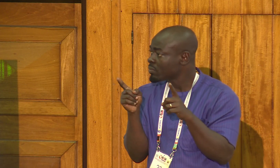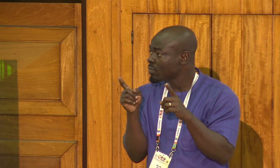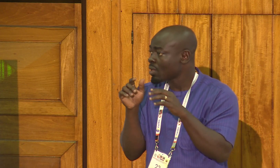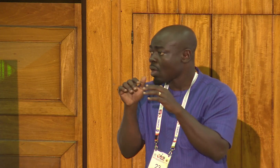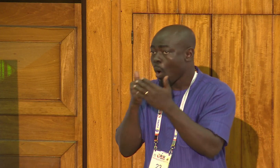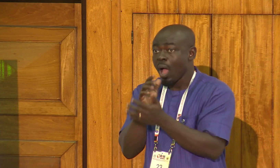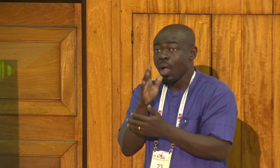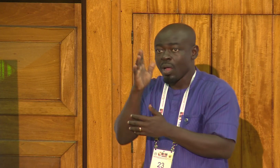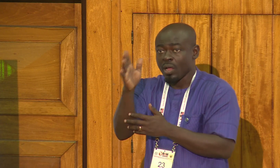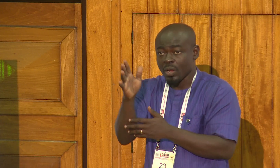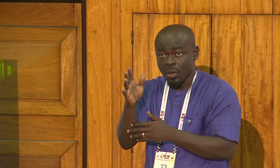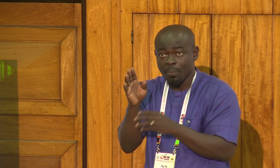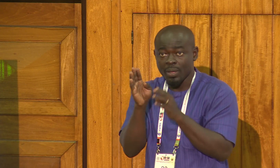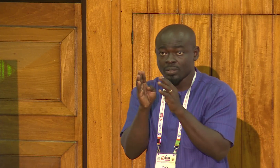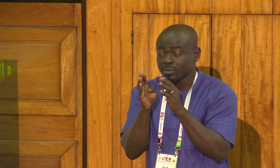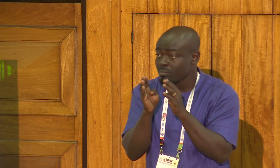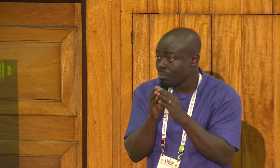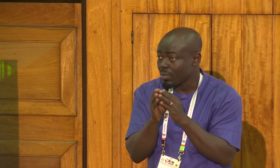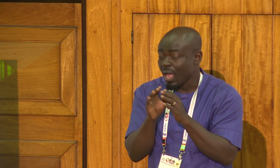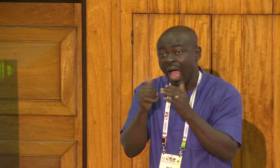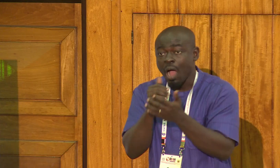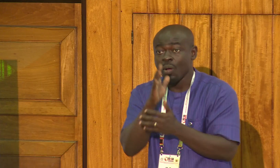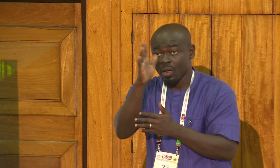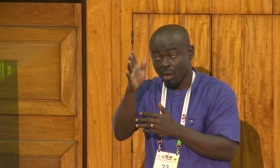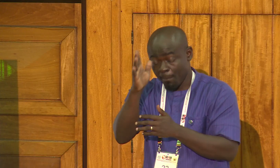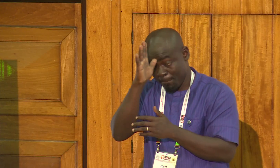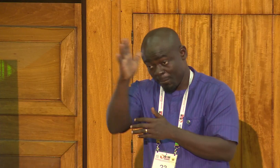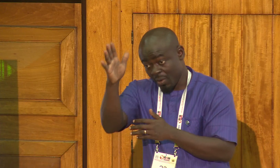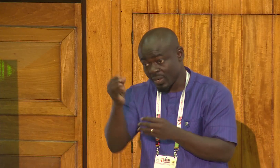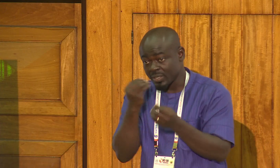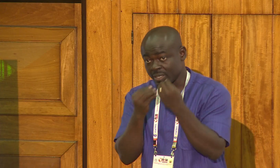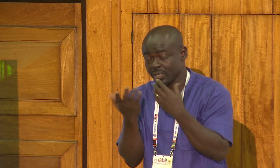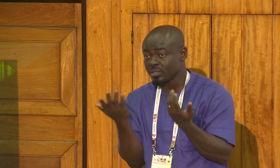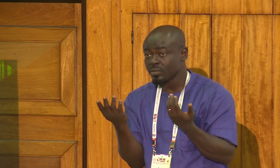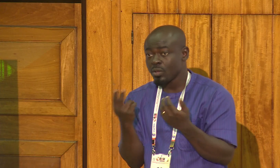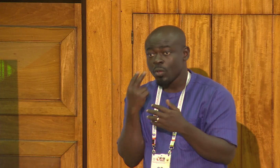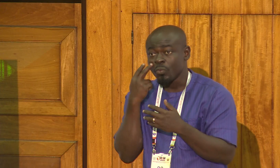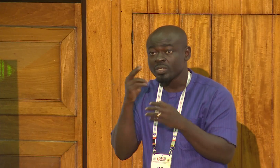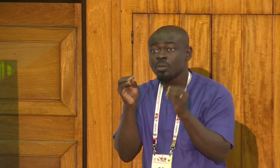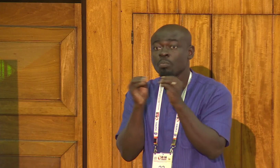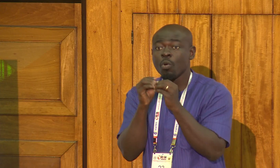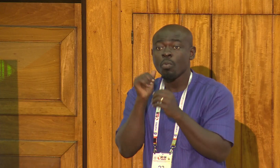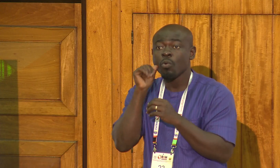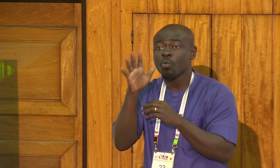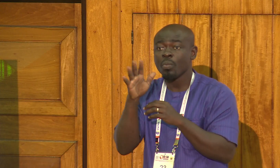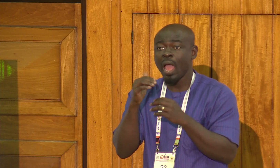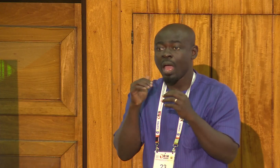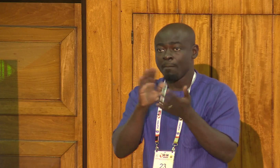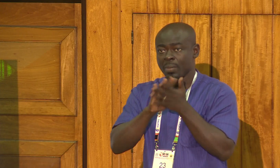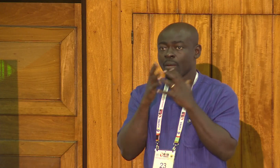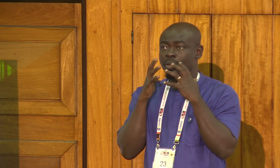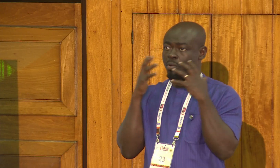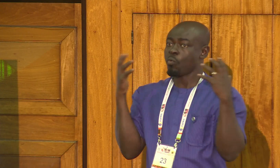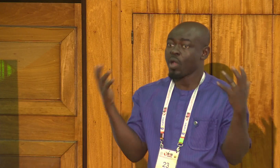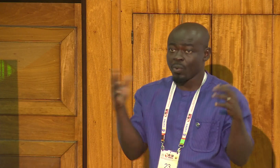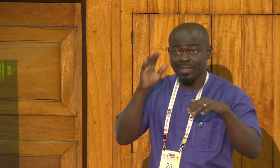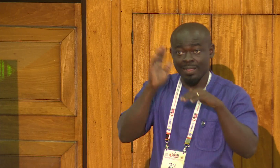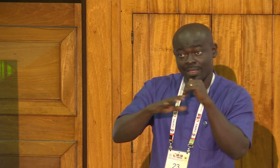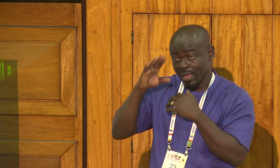our grandparents our grandparents eat. And you're now seeing more women having more overweight than